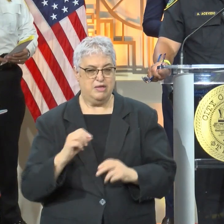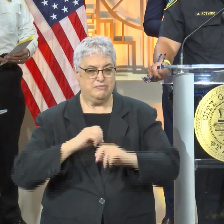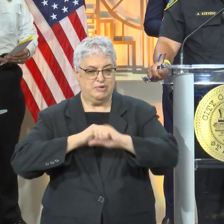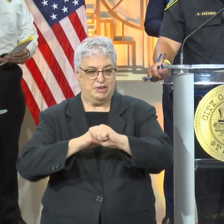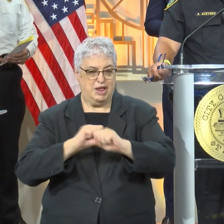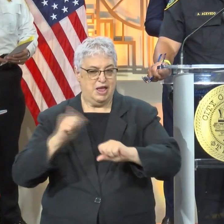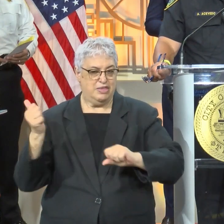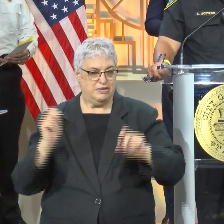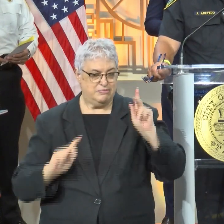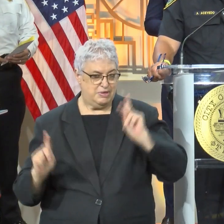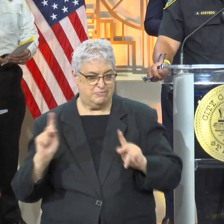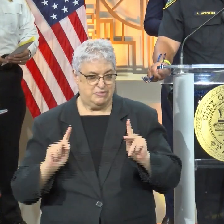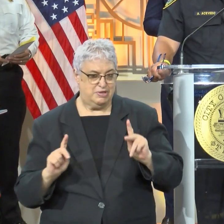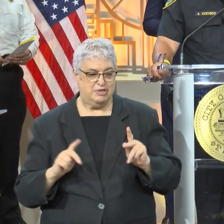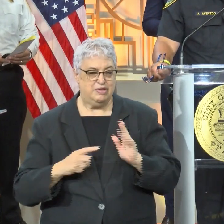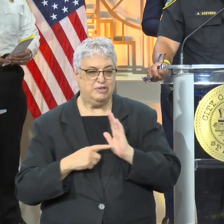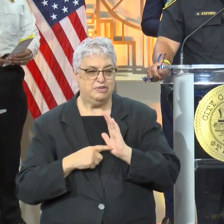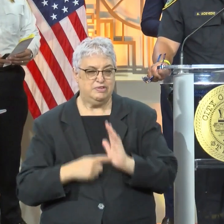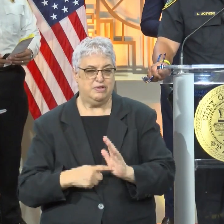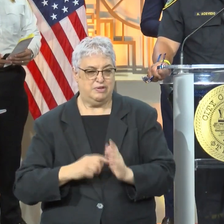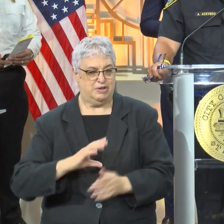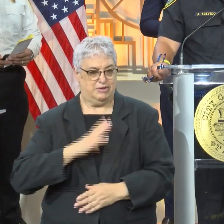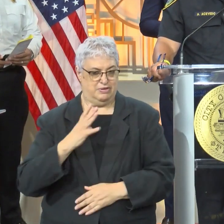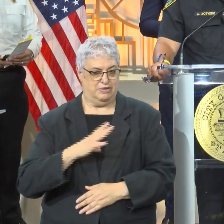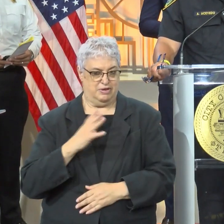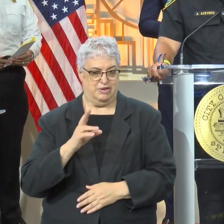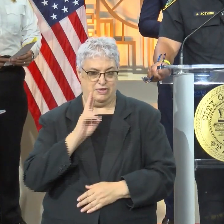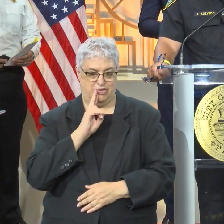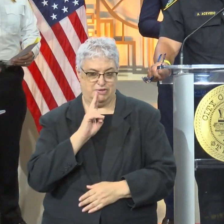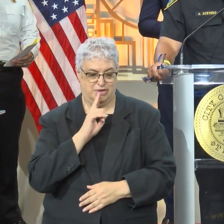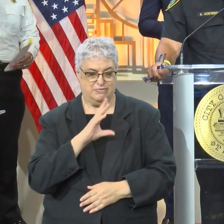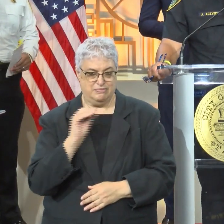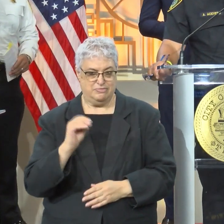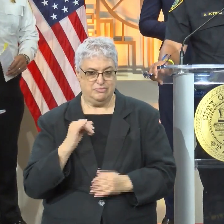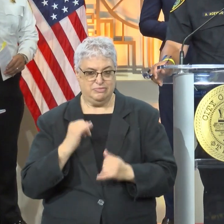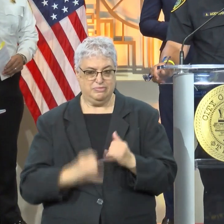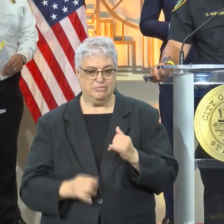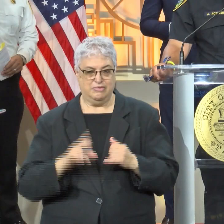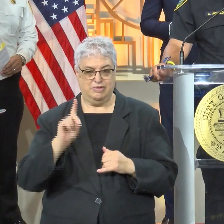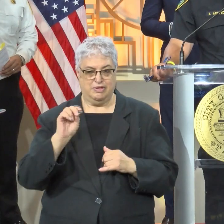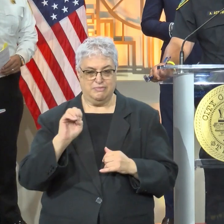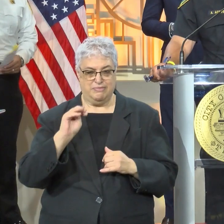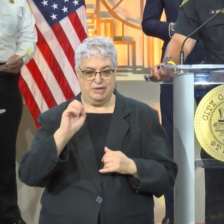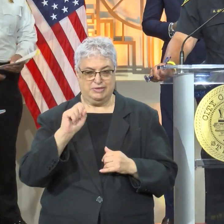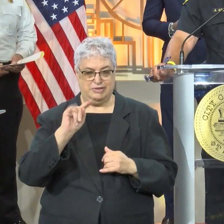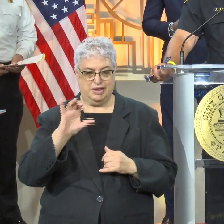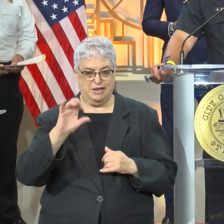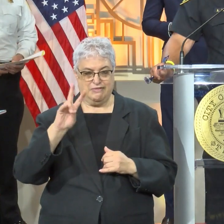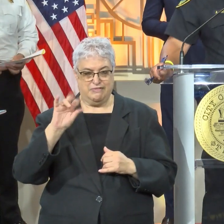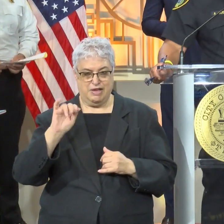another and show our decency, our collective decency as Houstonians. And lastly, domestic violence. We know that